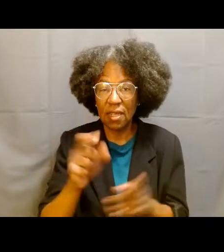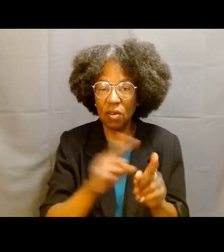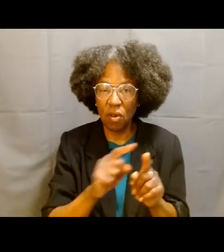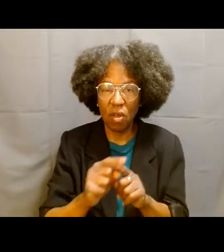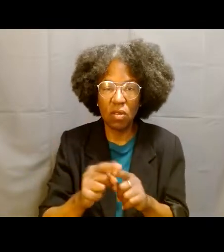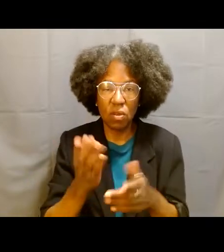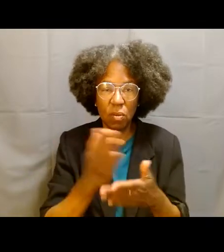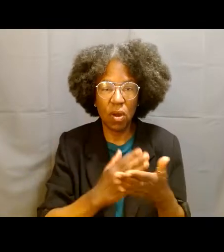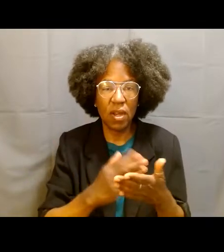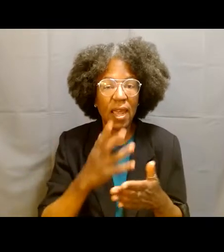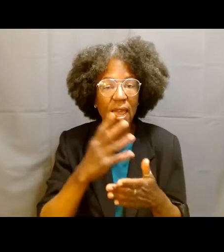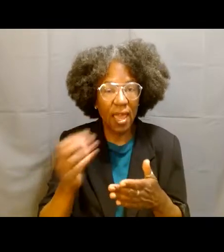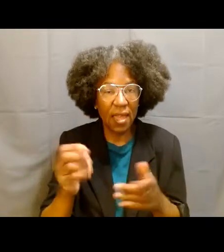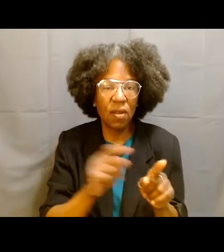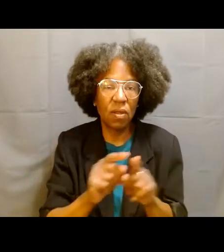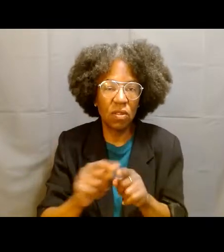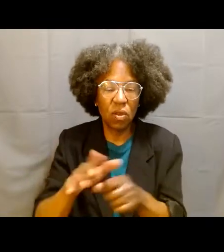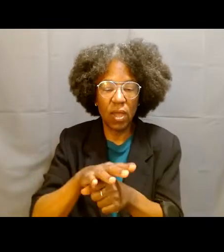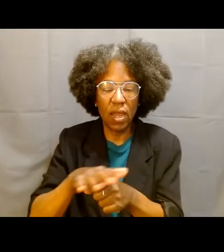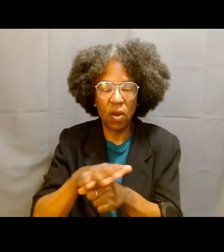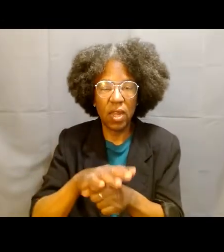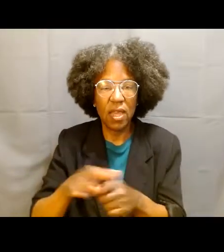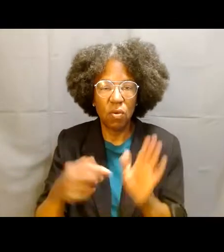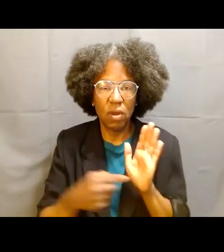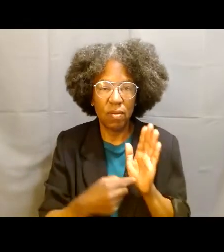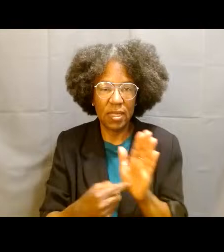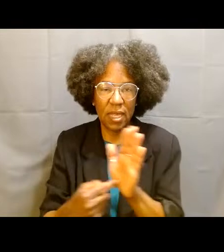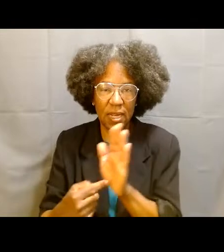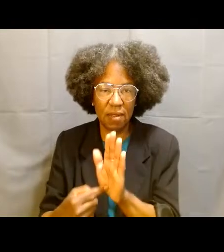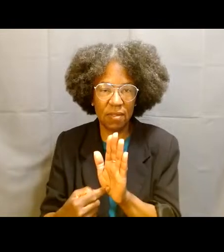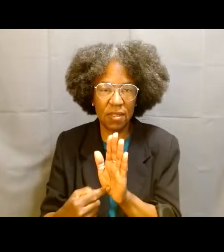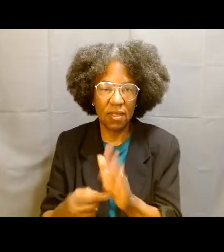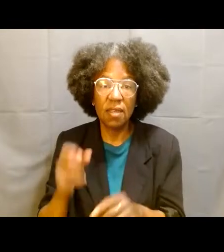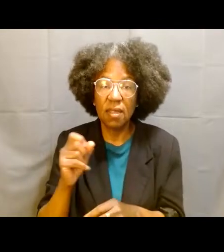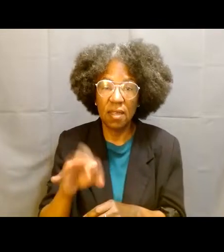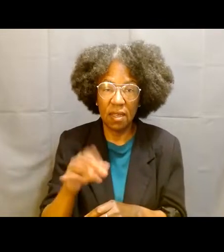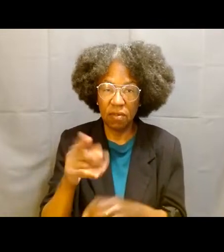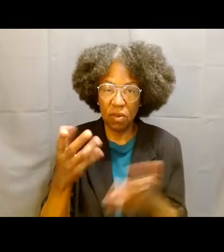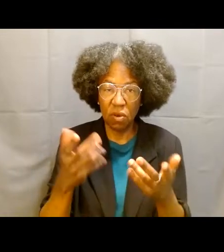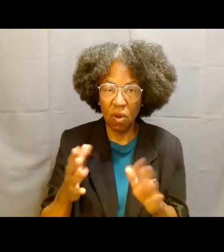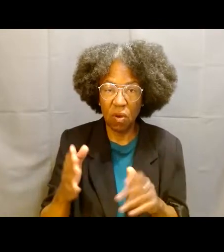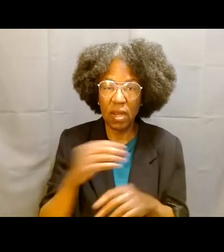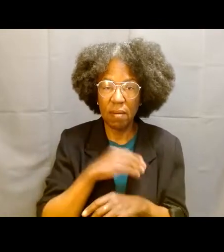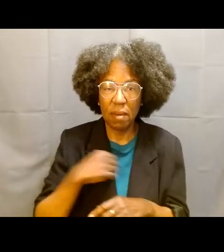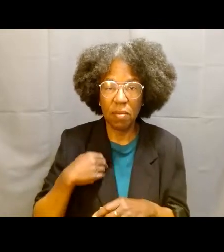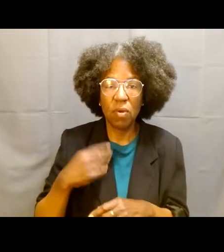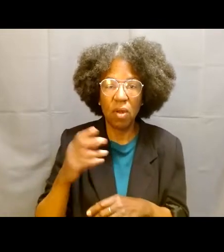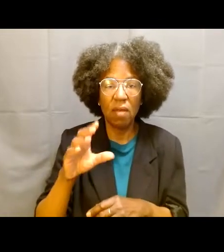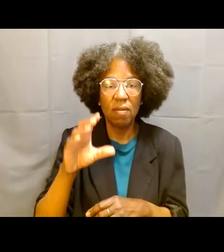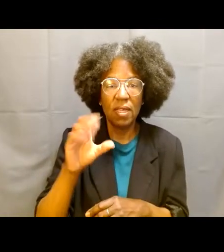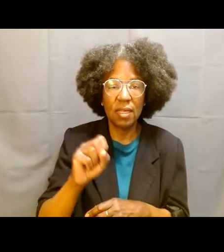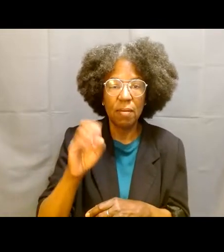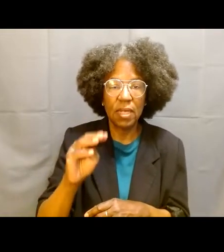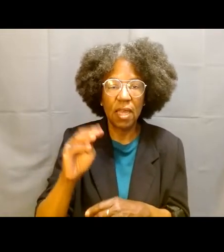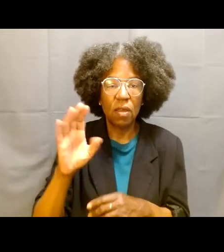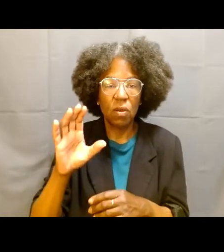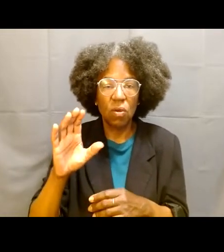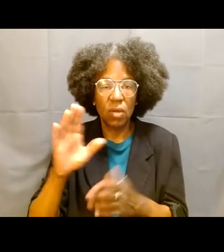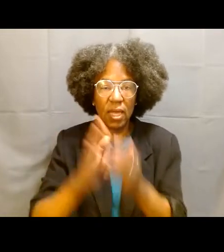area representatives. So if you are a member of the San Mateo County School Board